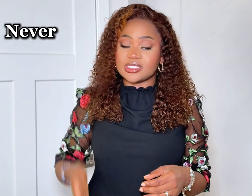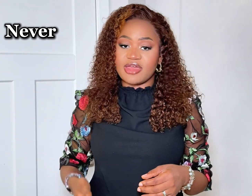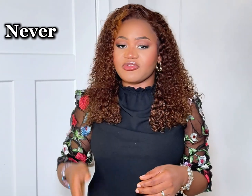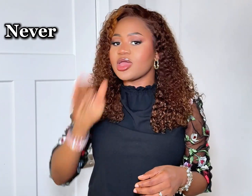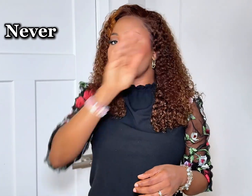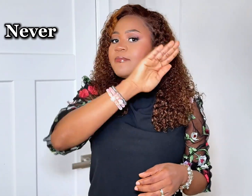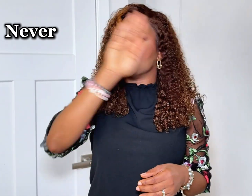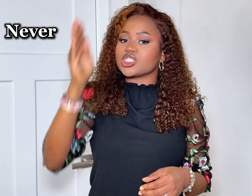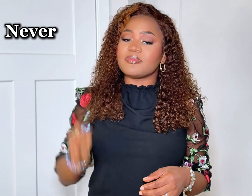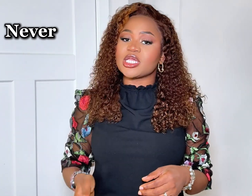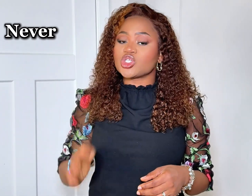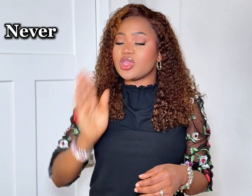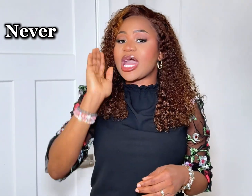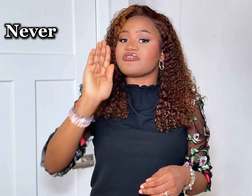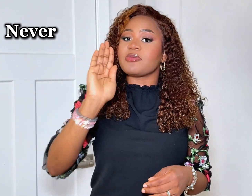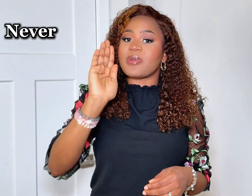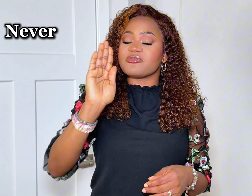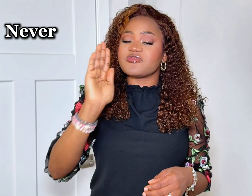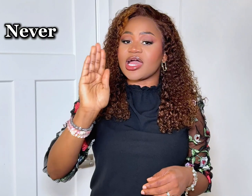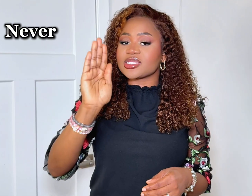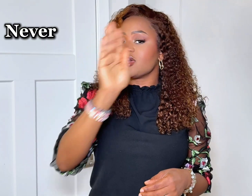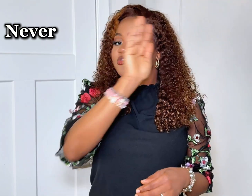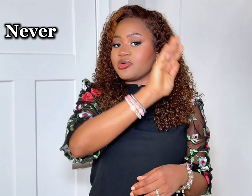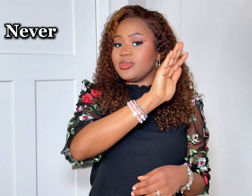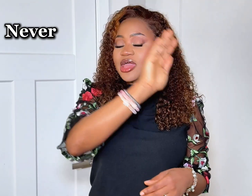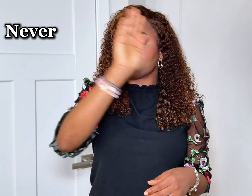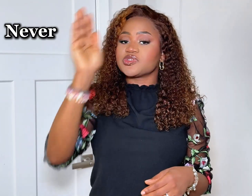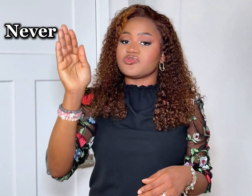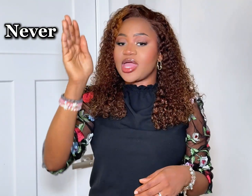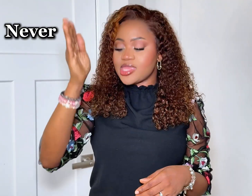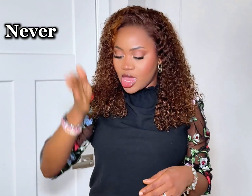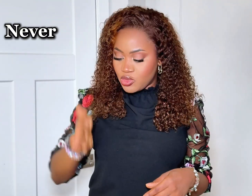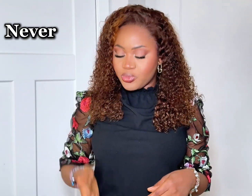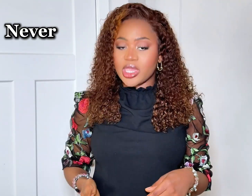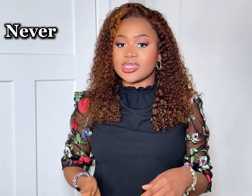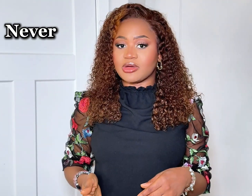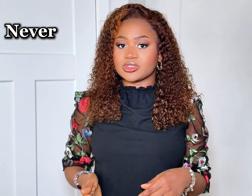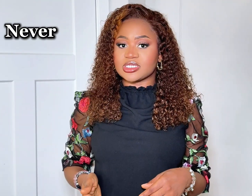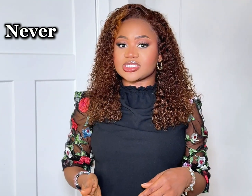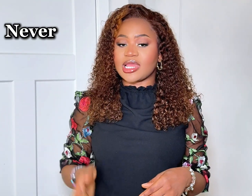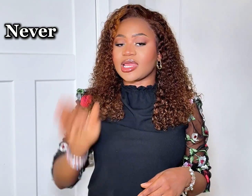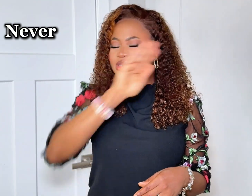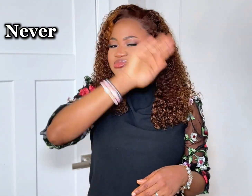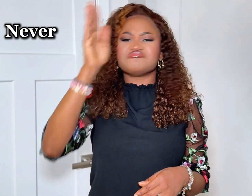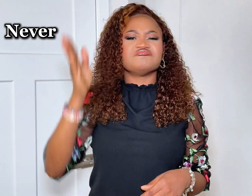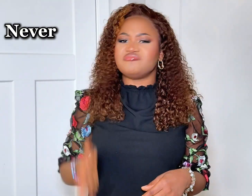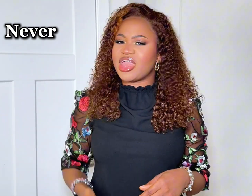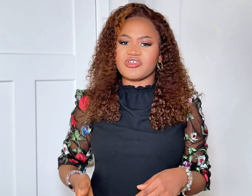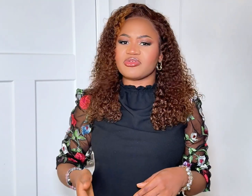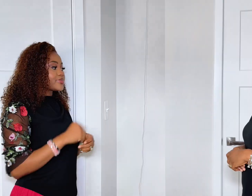never. But just make sure you have your palm flat from left to right and you bring it down to the side like this. Never.